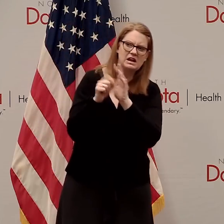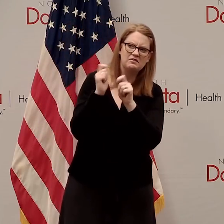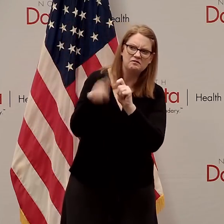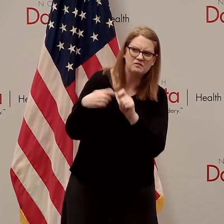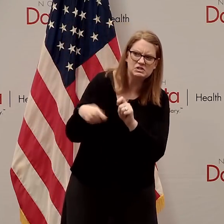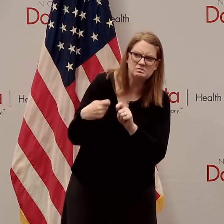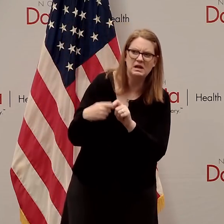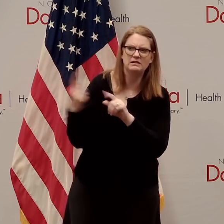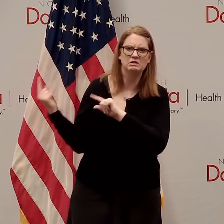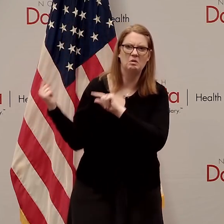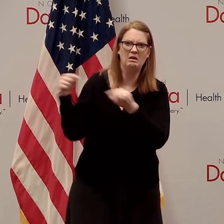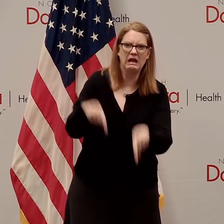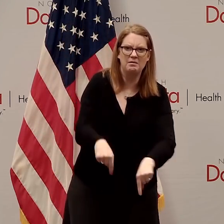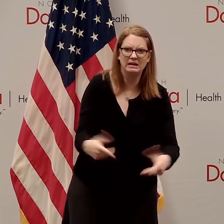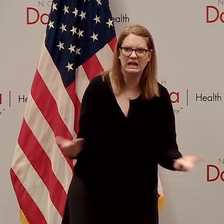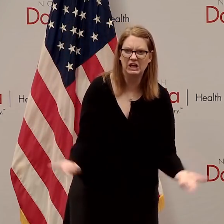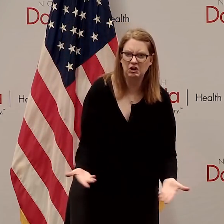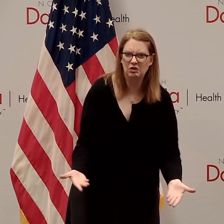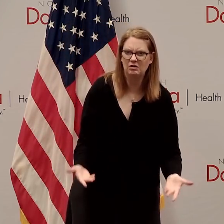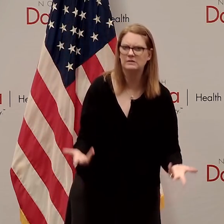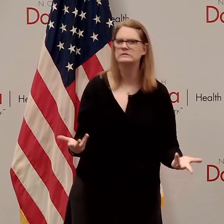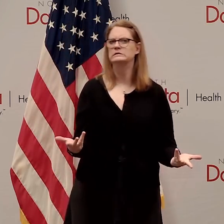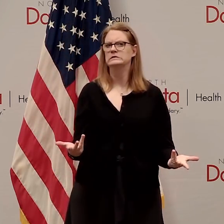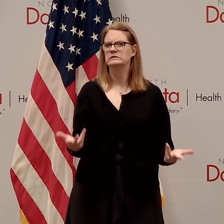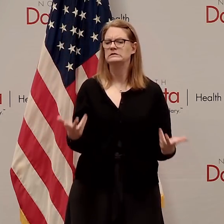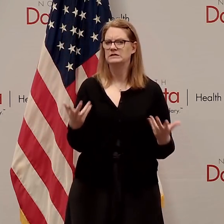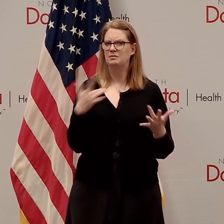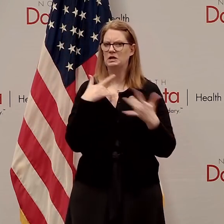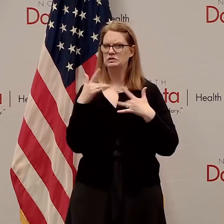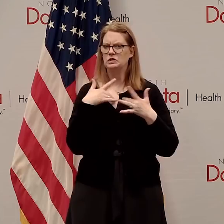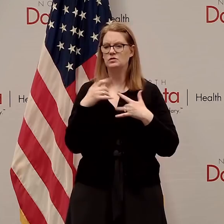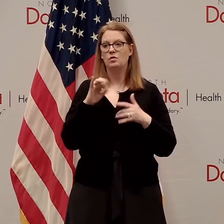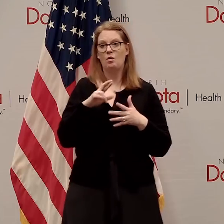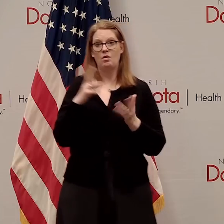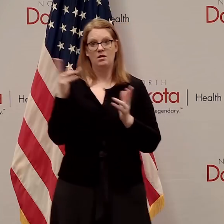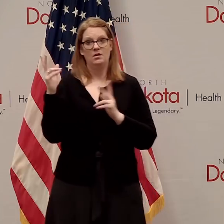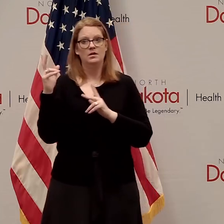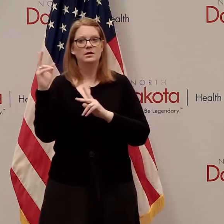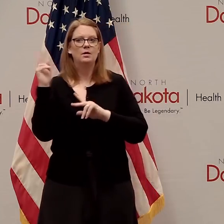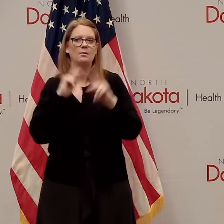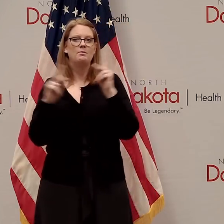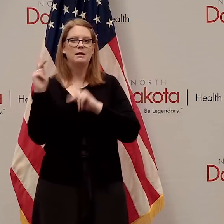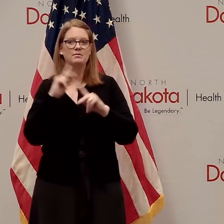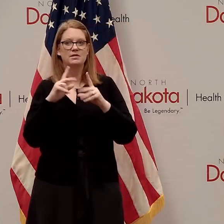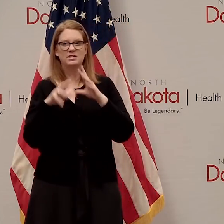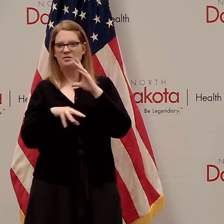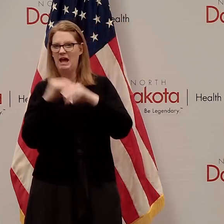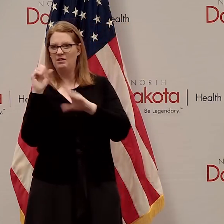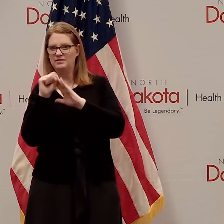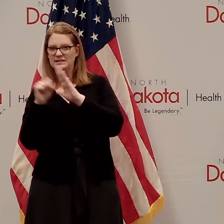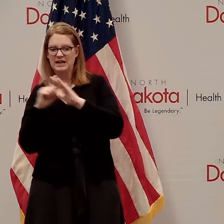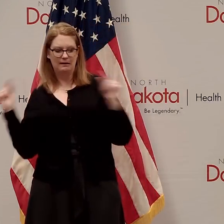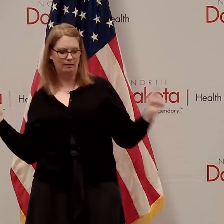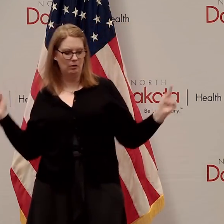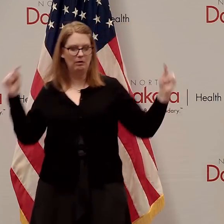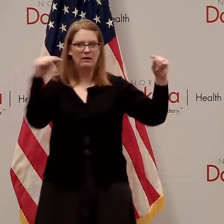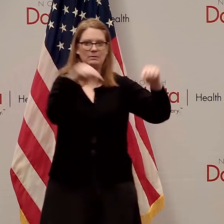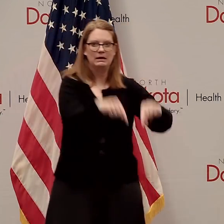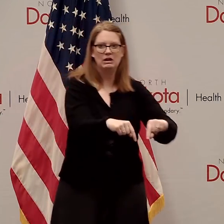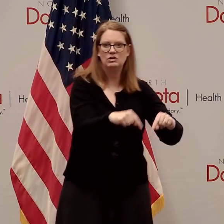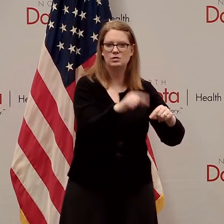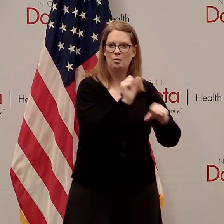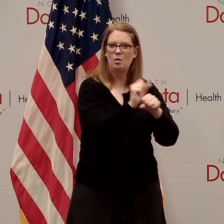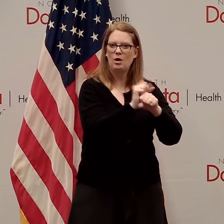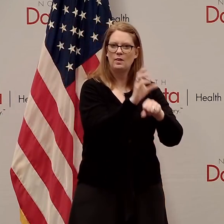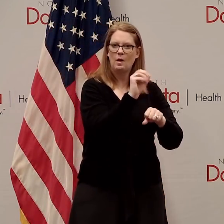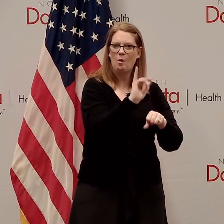people coming in because of the work that they might do in the state in the oil field coming from out of state. Those concerns are all legitimate